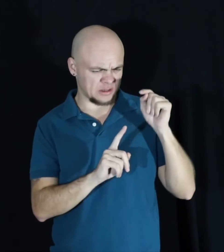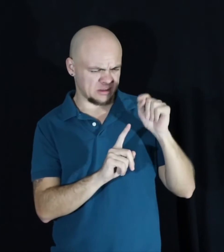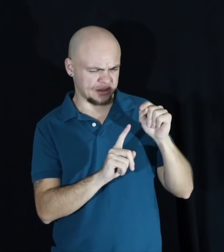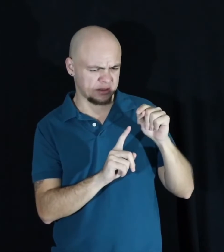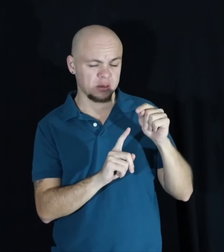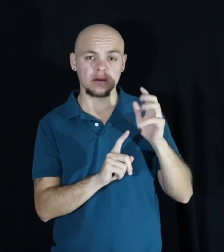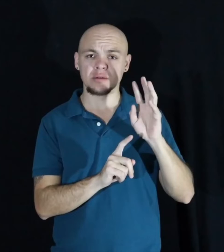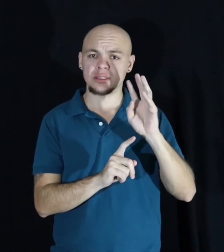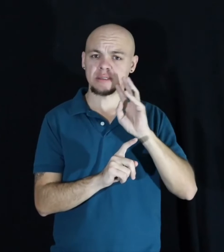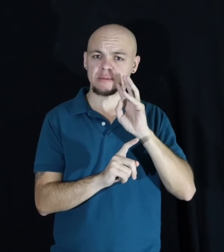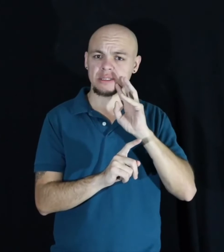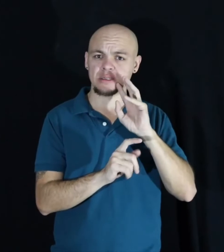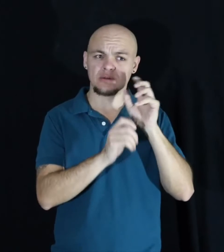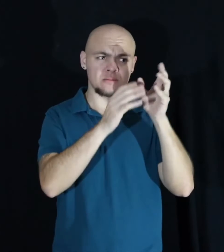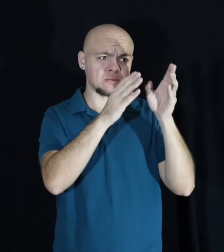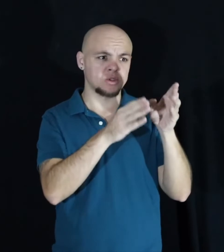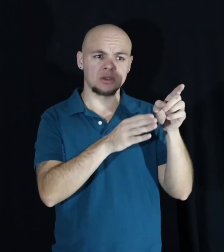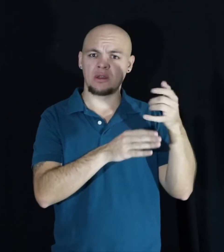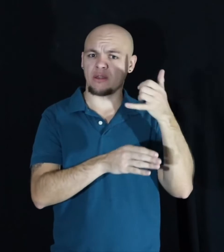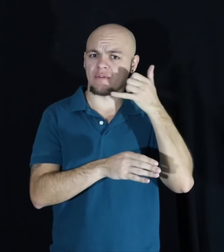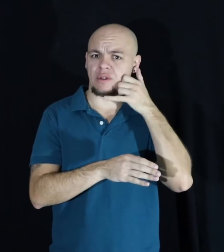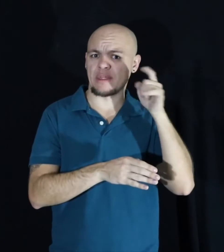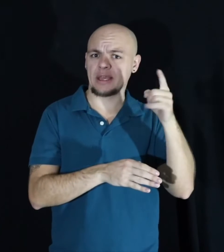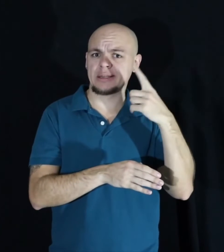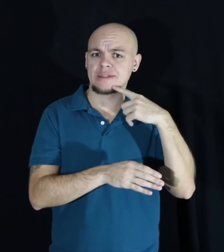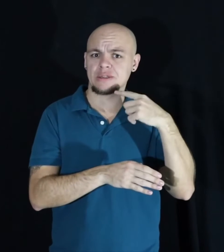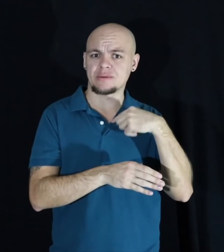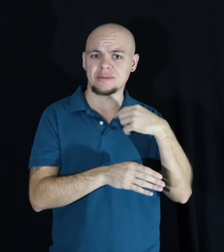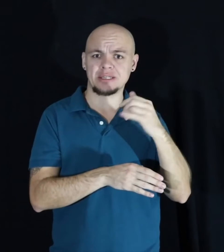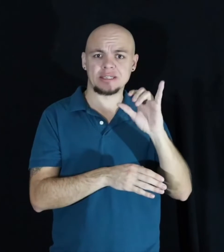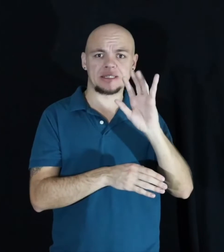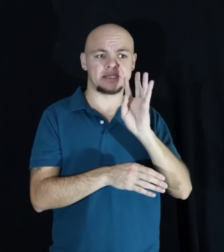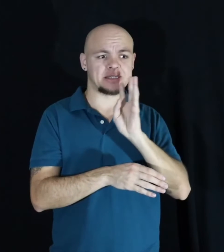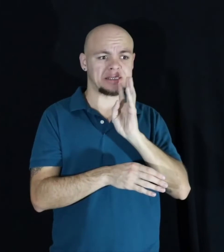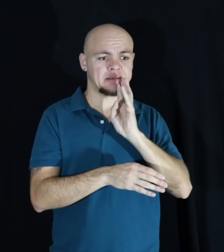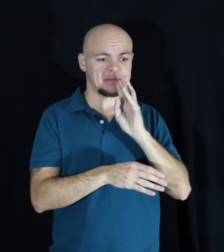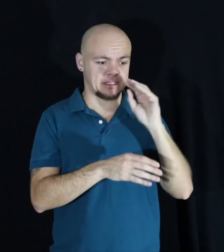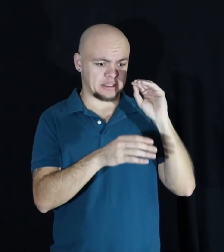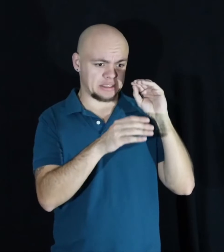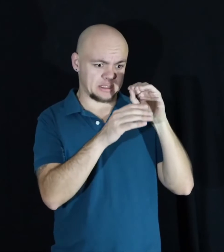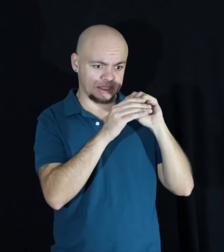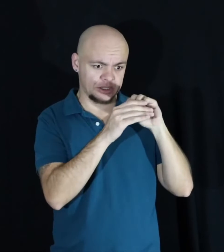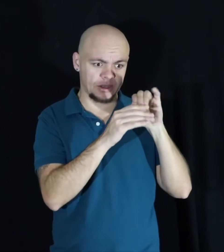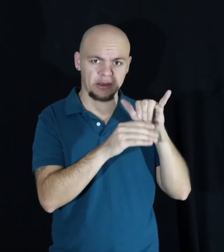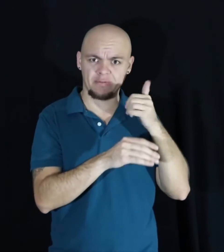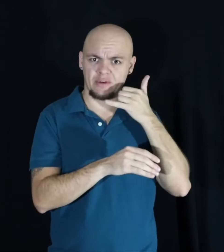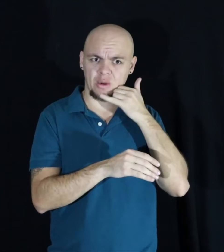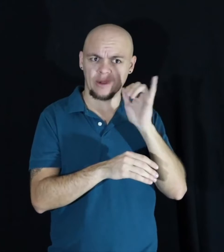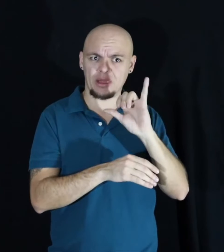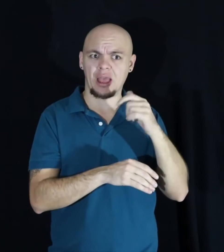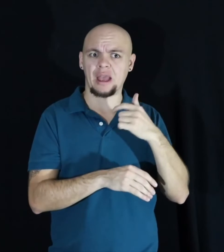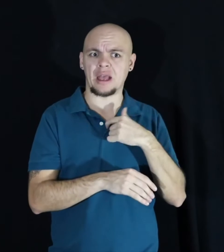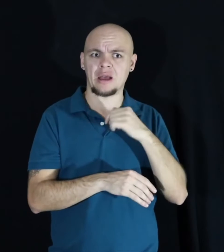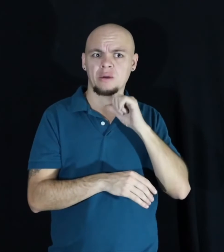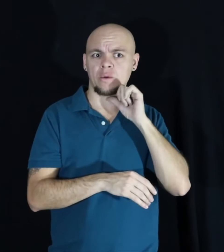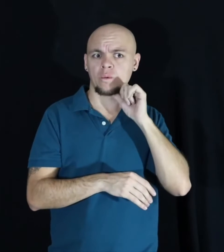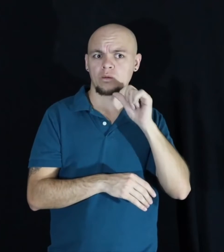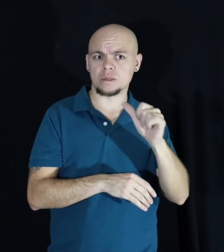was speaking with someone on the phone, and they told me to speak into the phone like I wasn't already doing that, and it made me